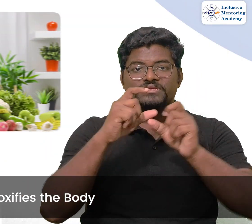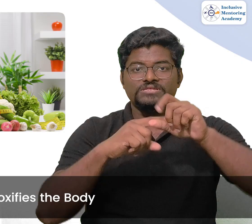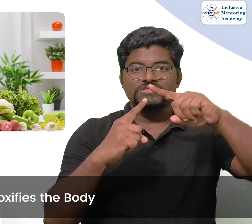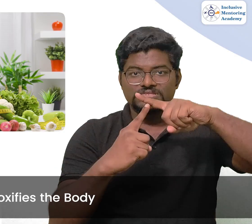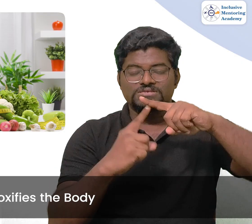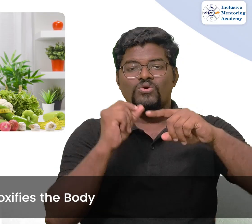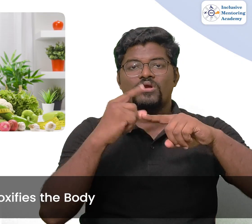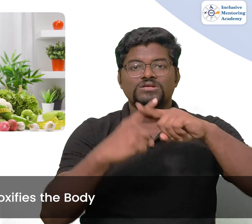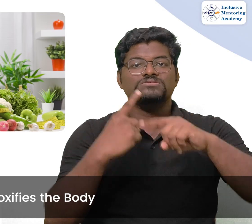Detoxifies the body.